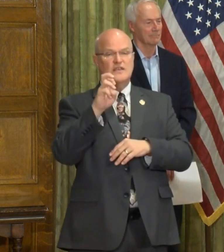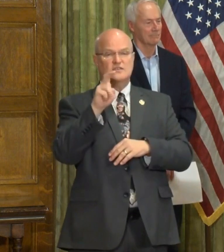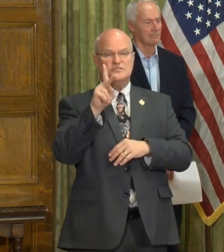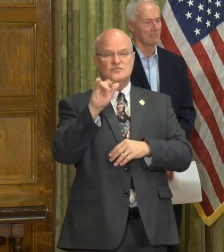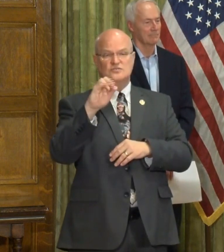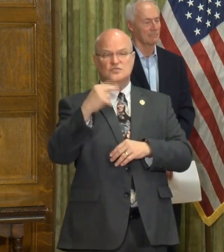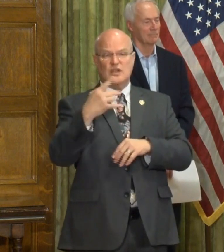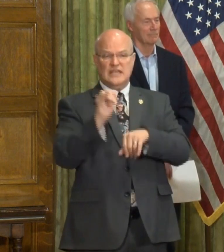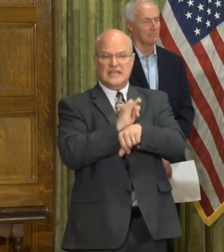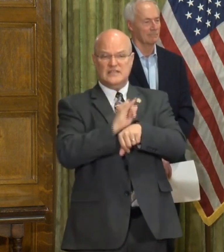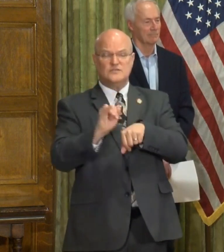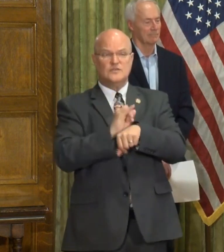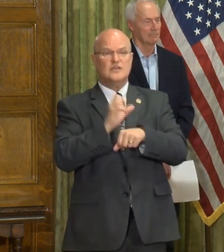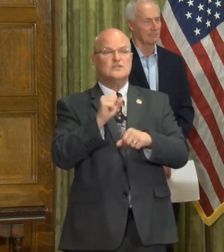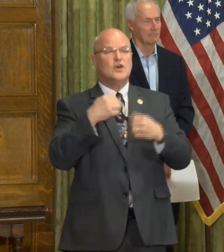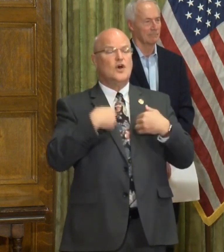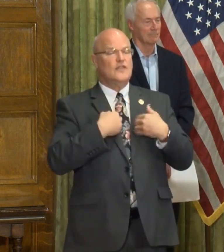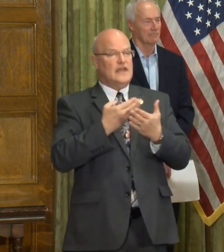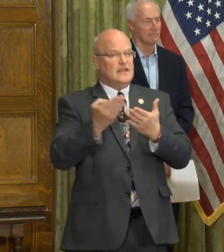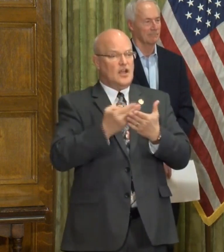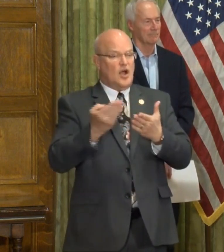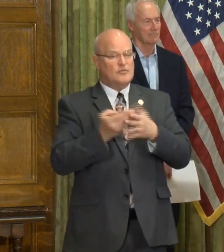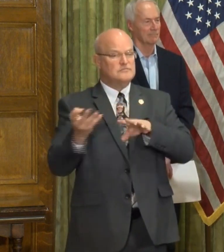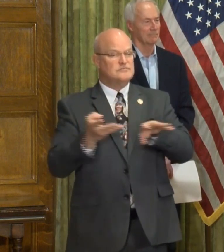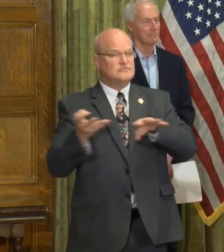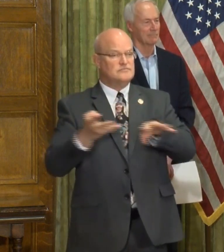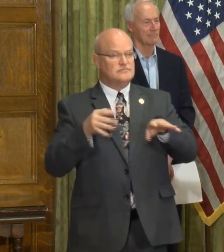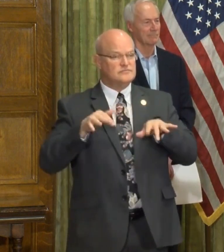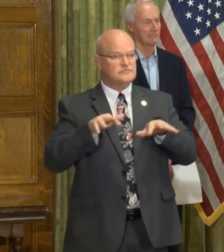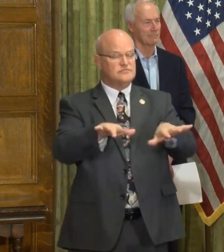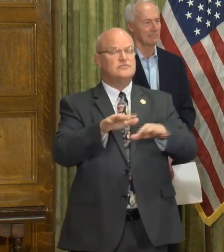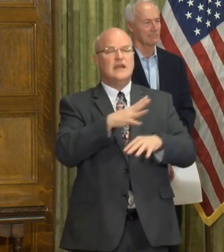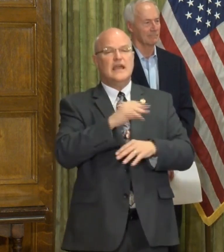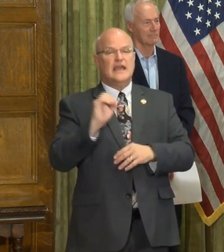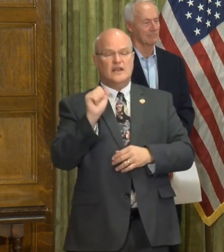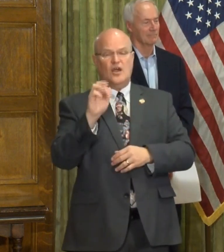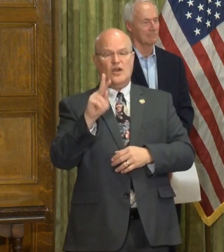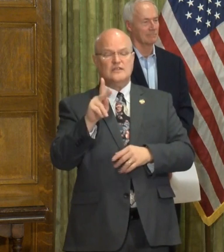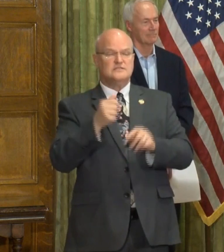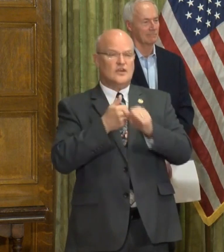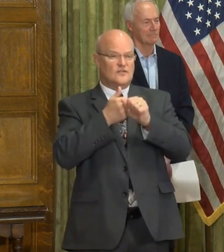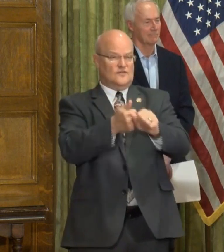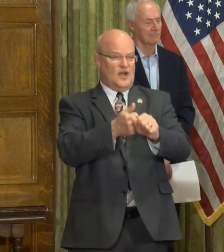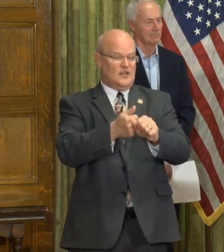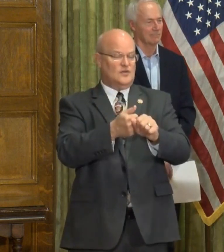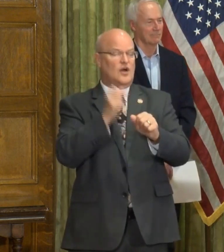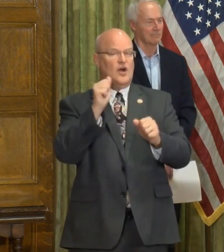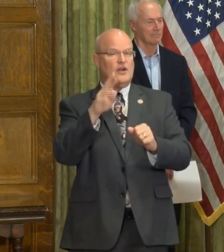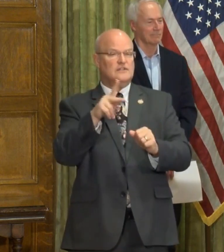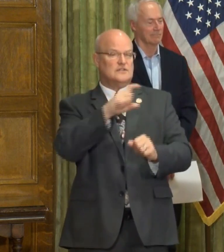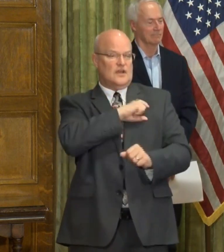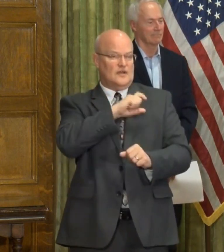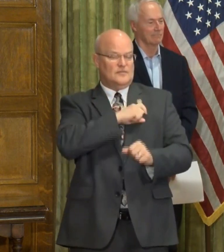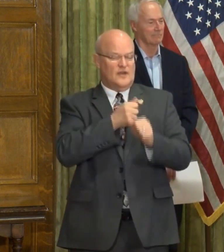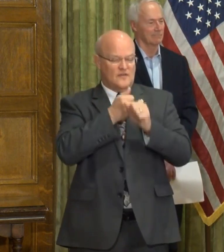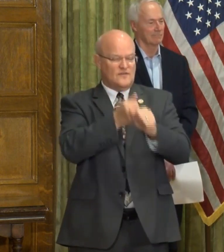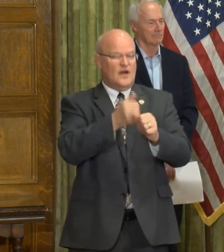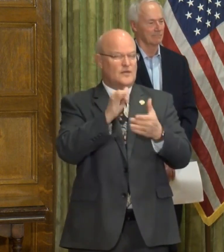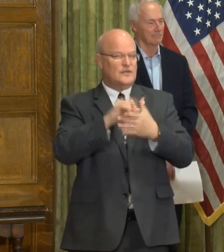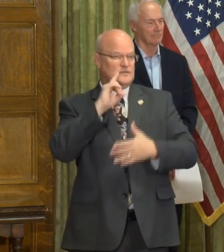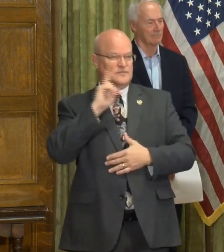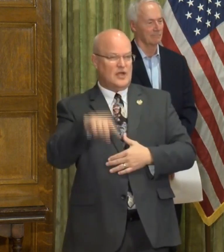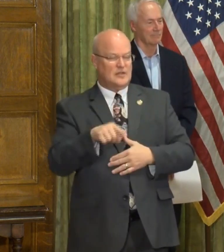trucking industry to make commerce flow more freely, and our Arkansas Highway Police are following those proclamations